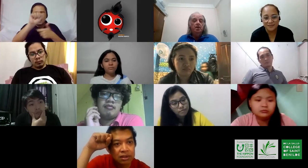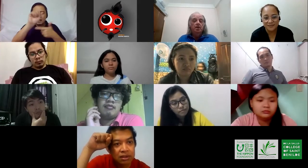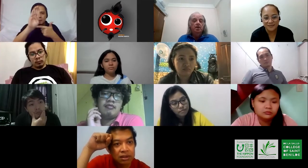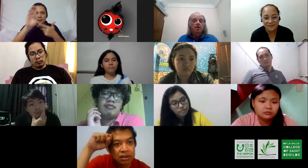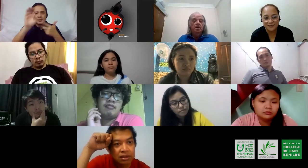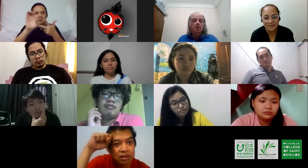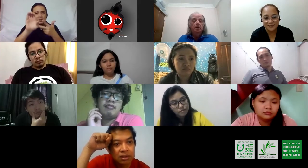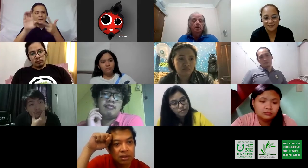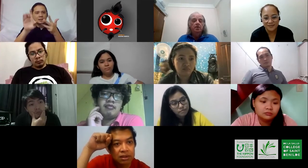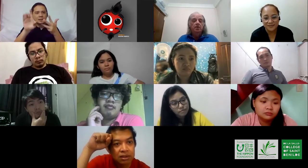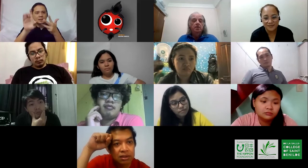Okay.